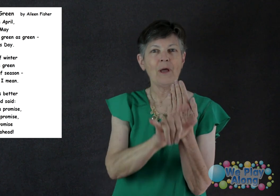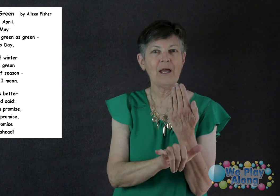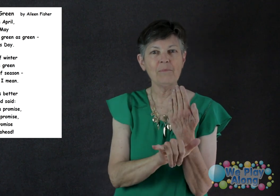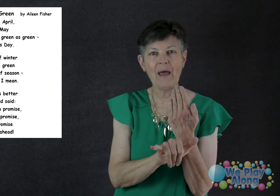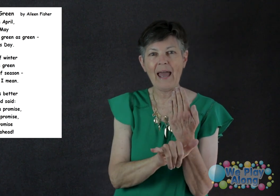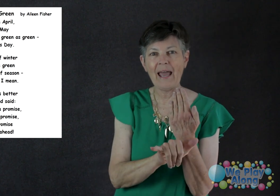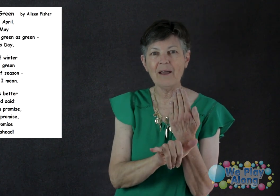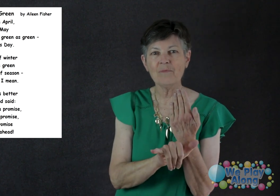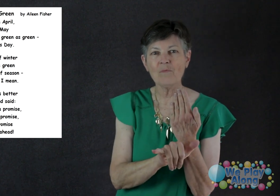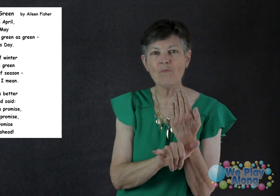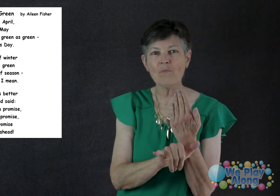In May,